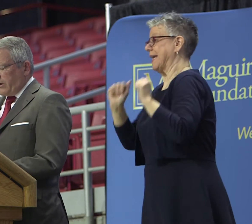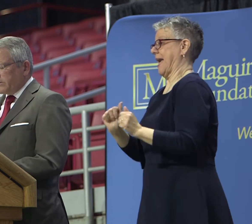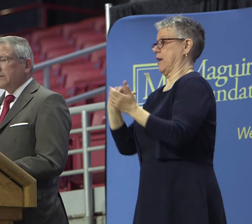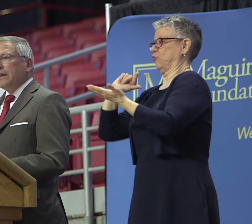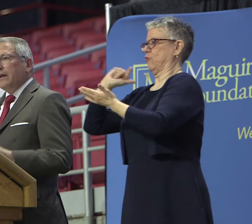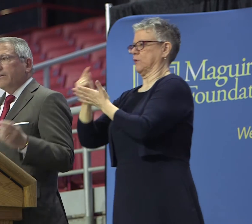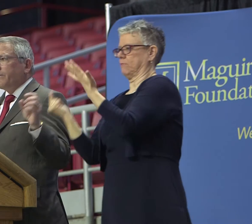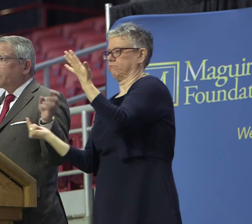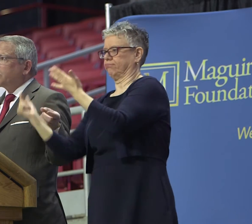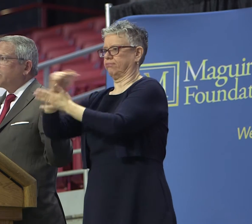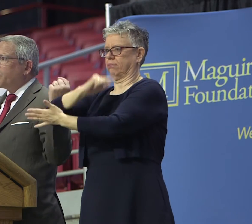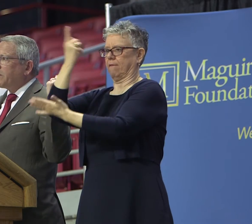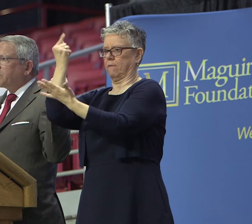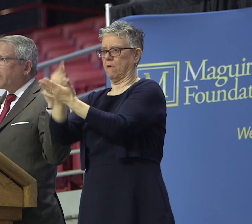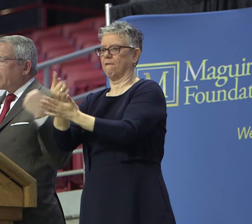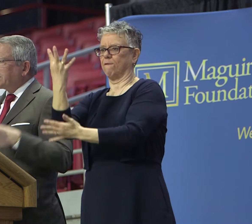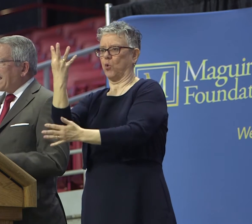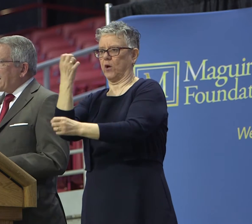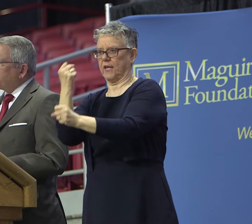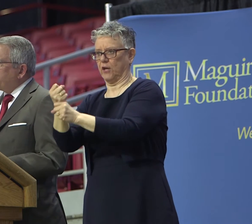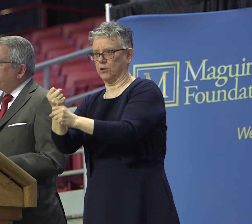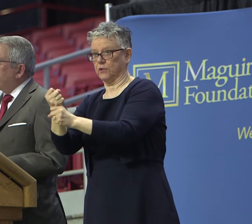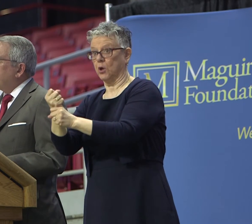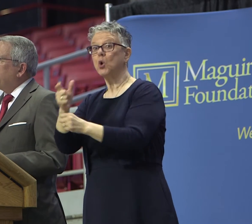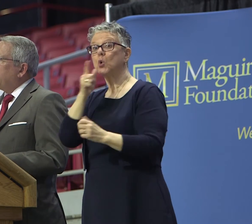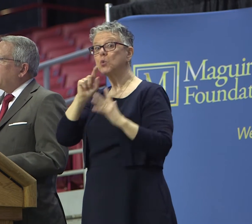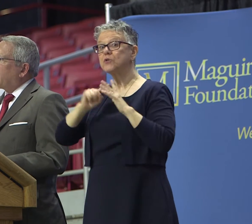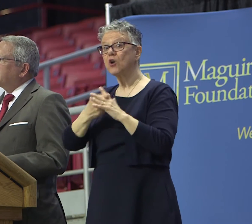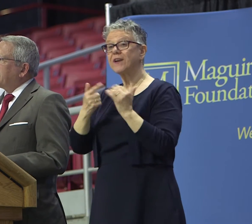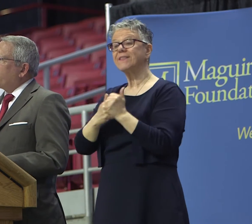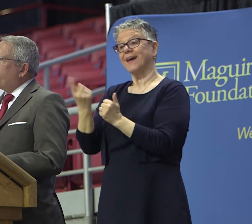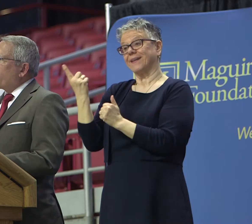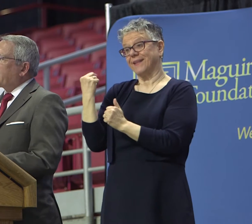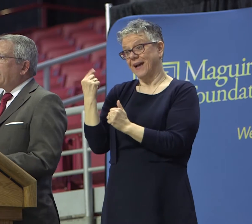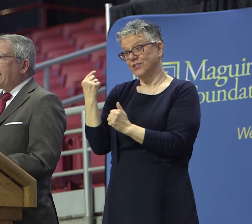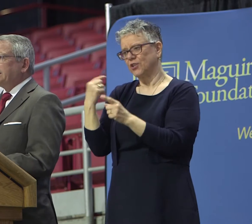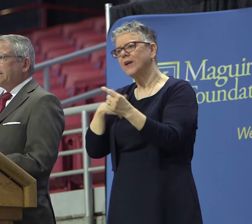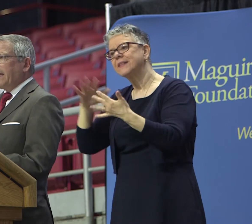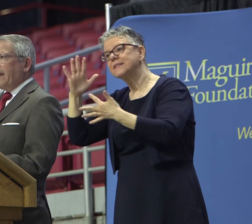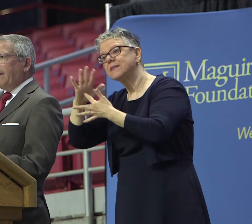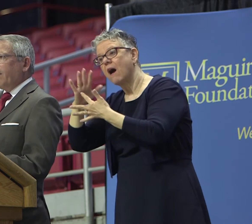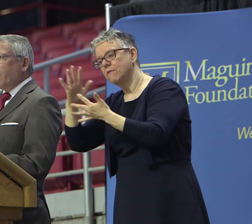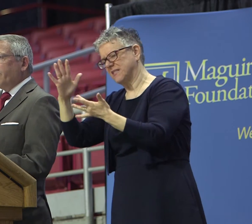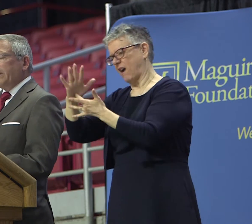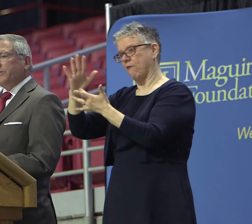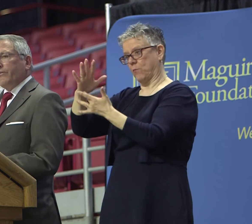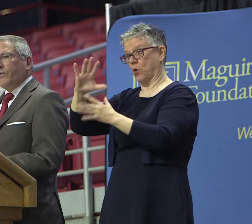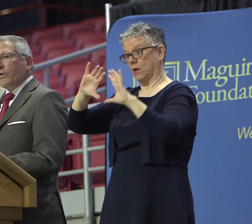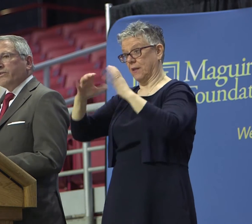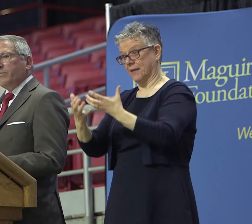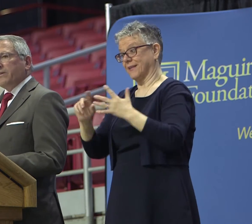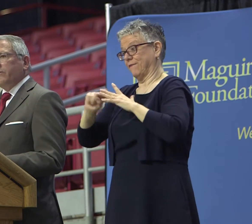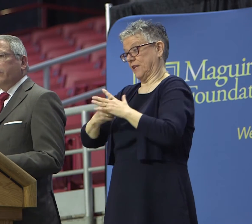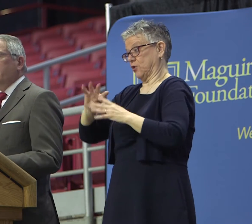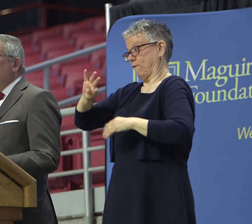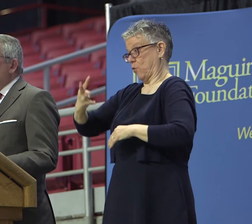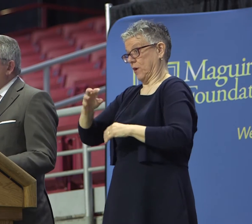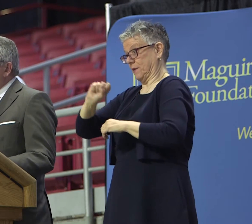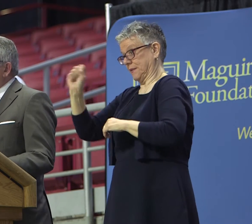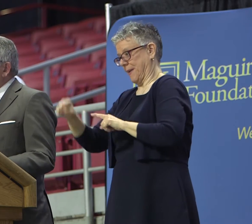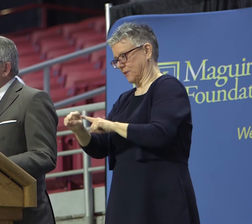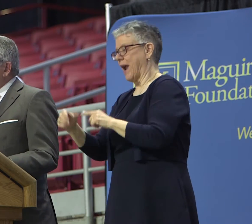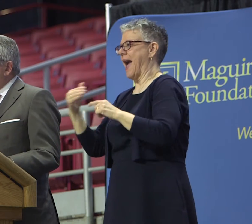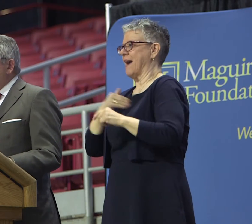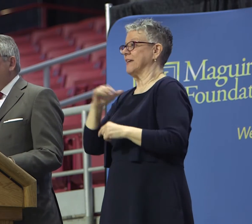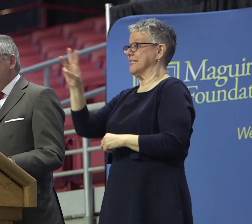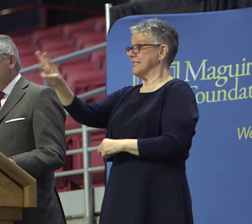4 years. First group that started that was last year. In our sophomore class, as they finish their 4th semester, we